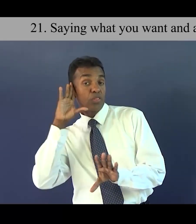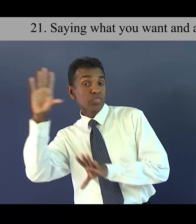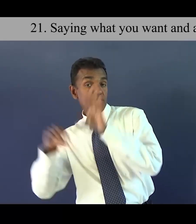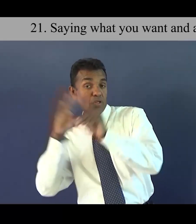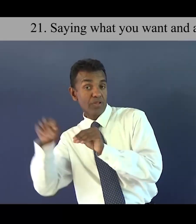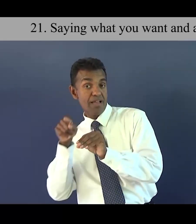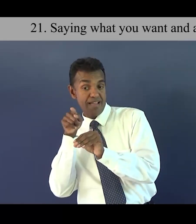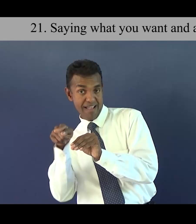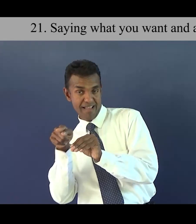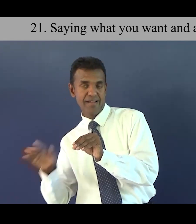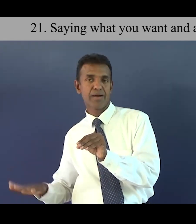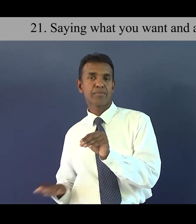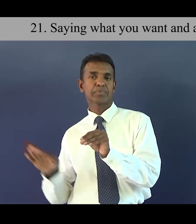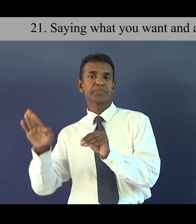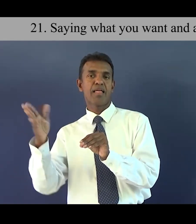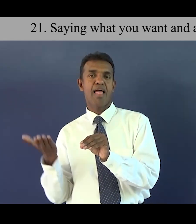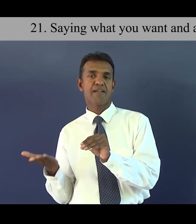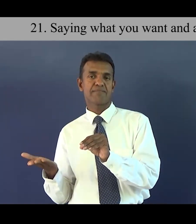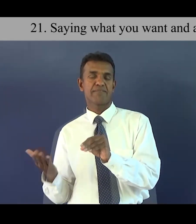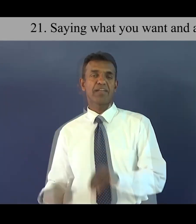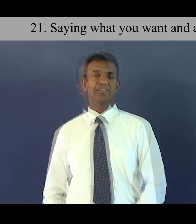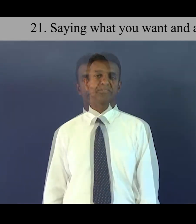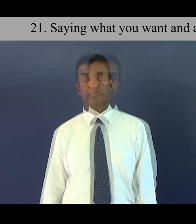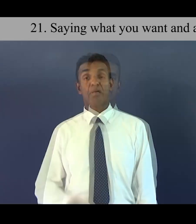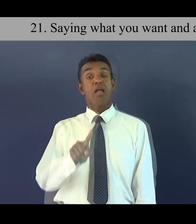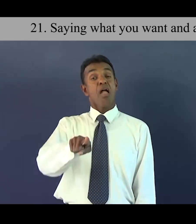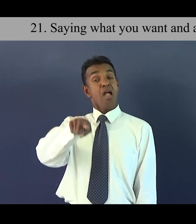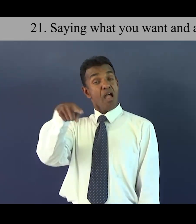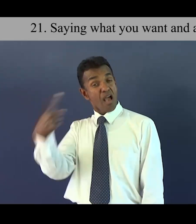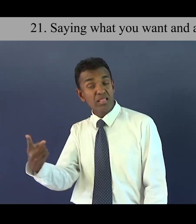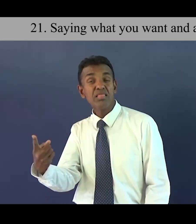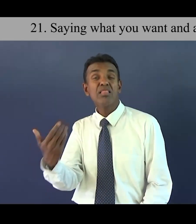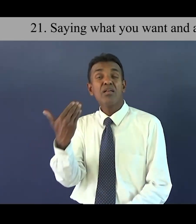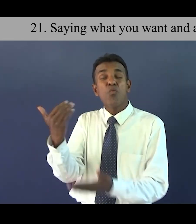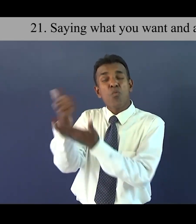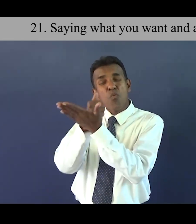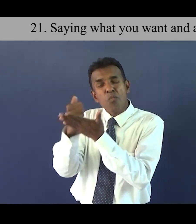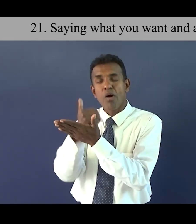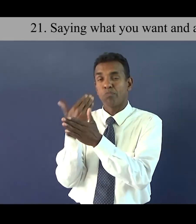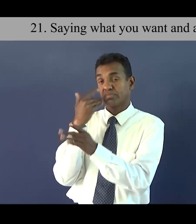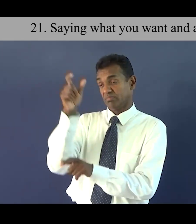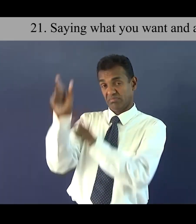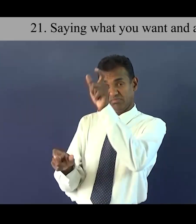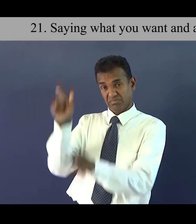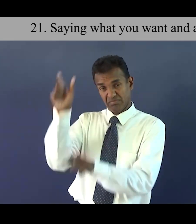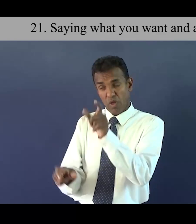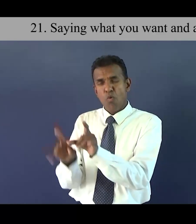Countries must make sure that disabled people have the right to find out and